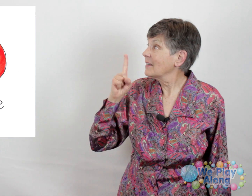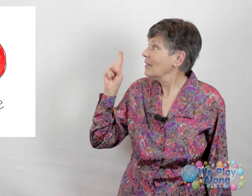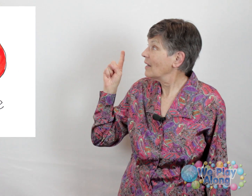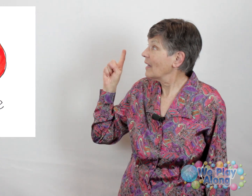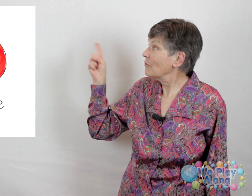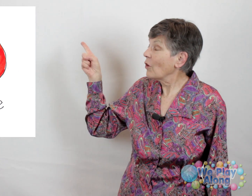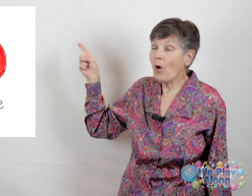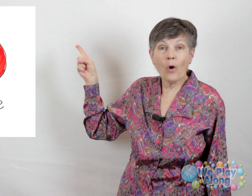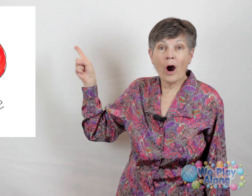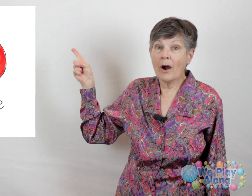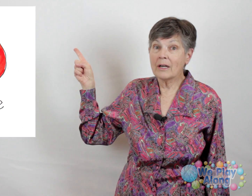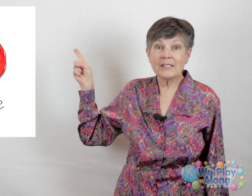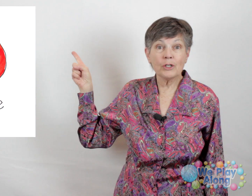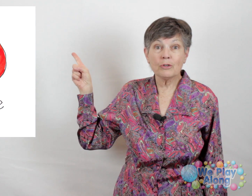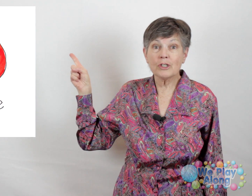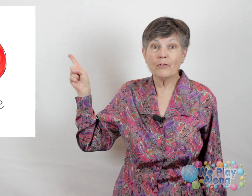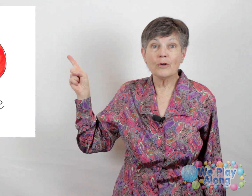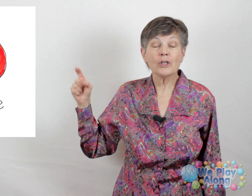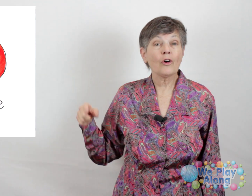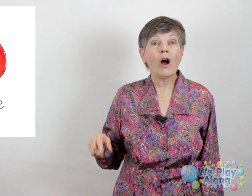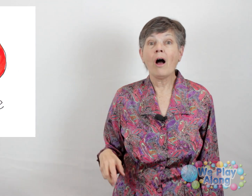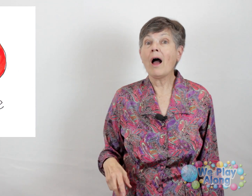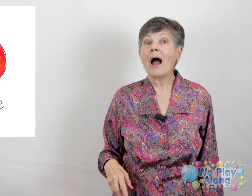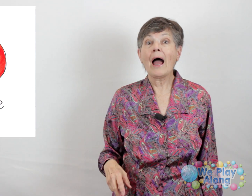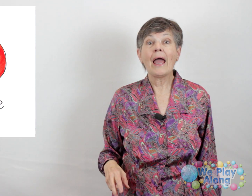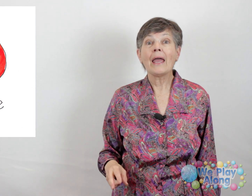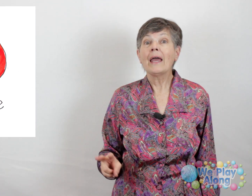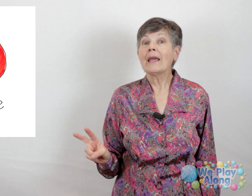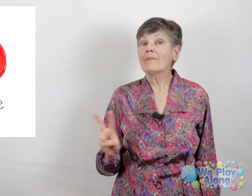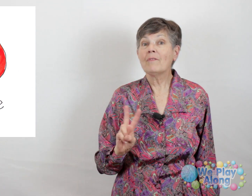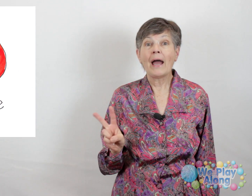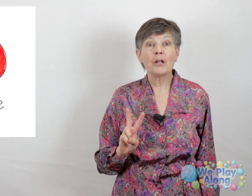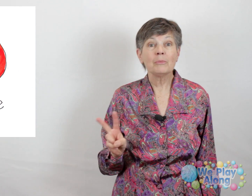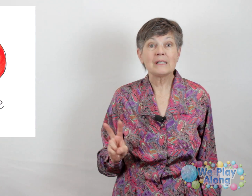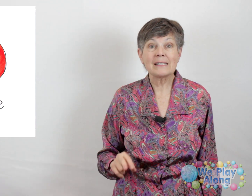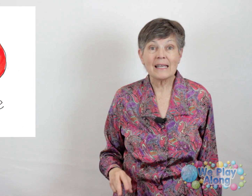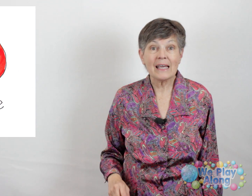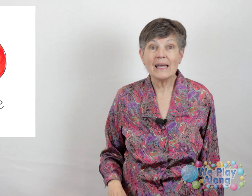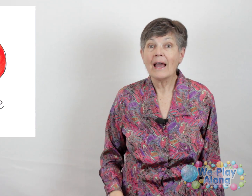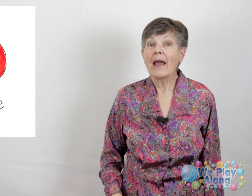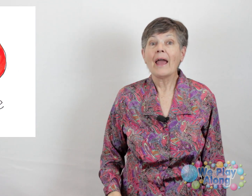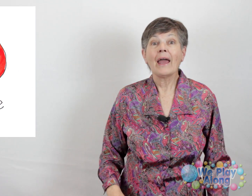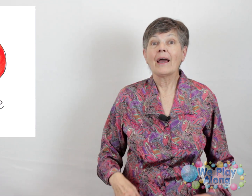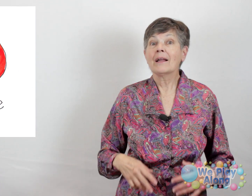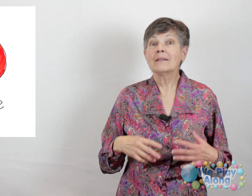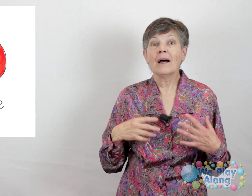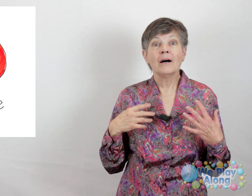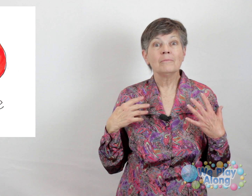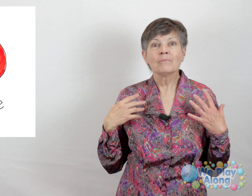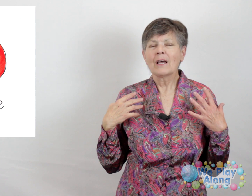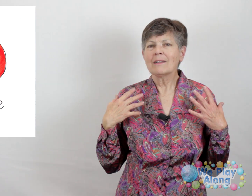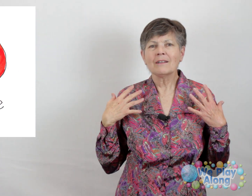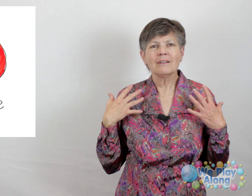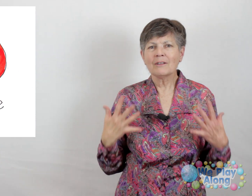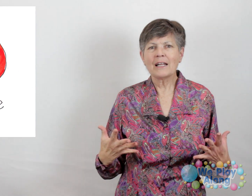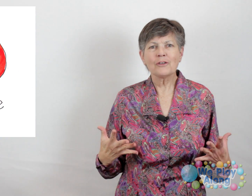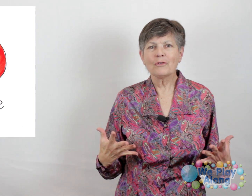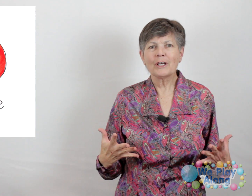And our citrus fruits are all high in vitamin C and lots of really